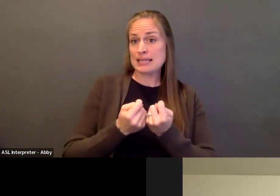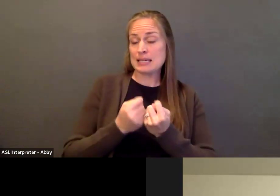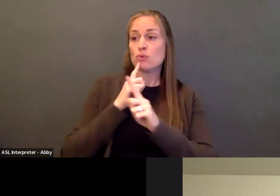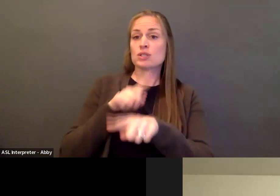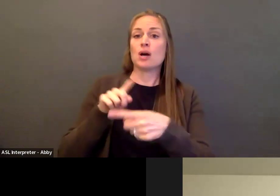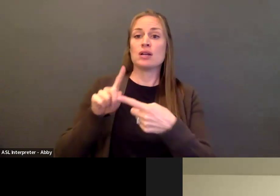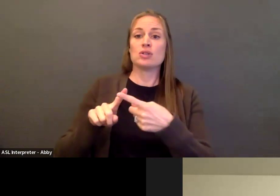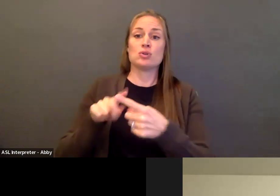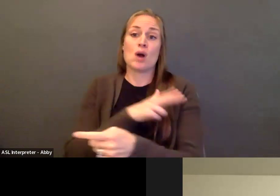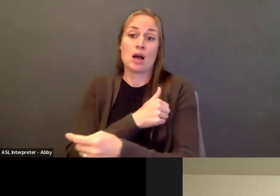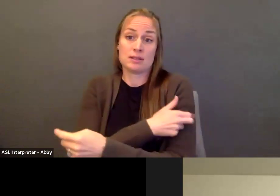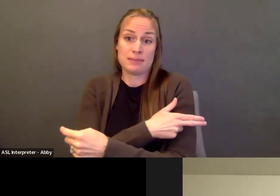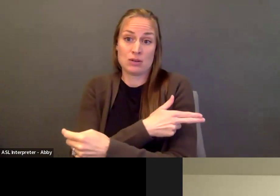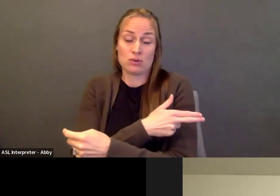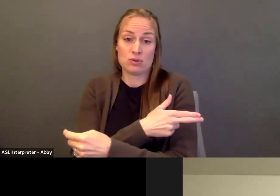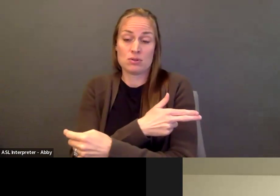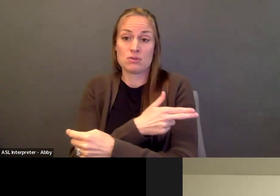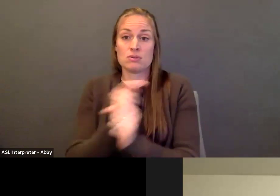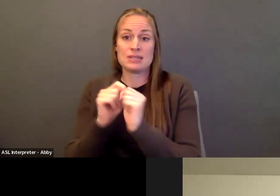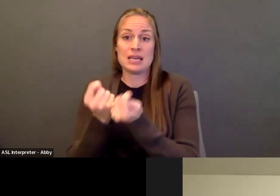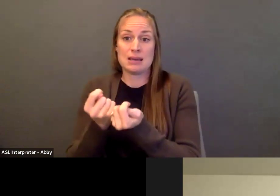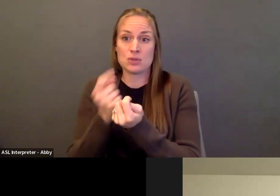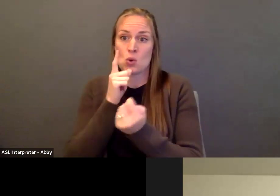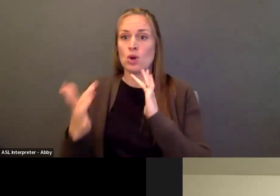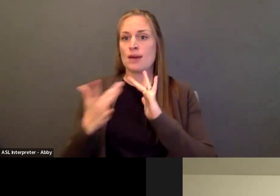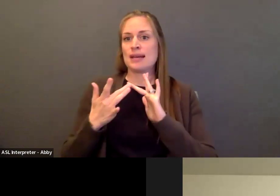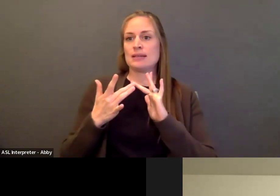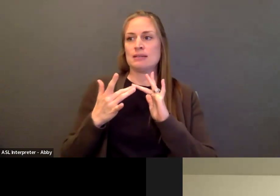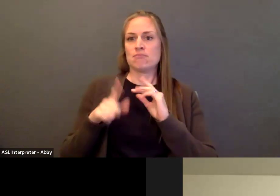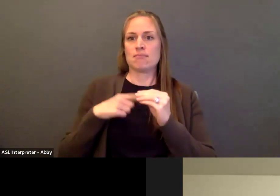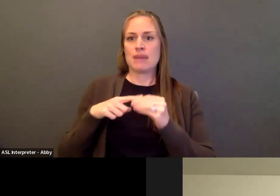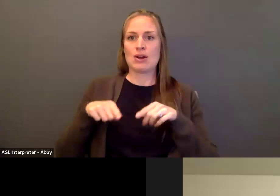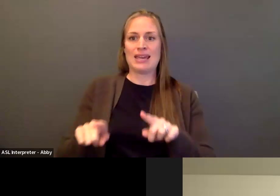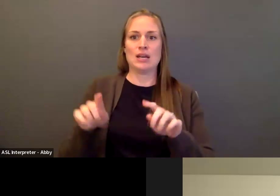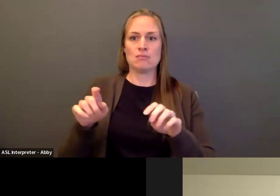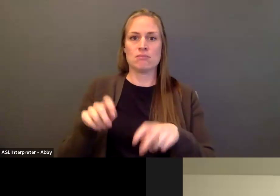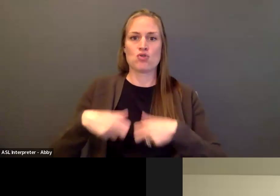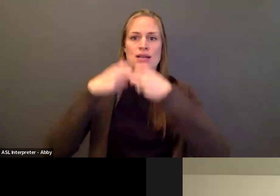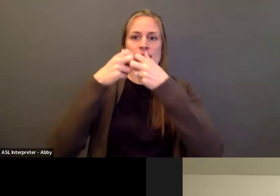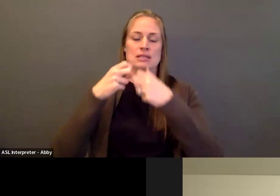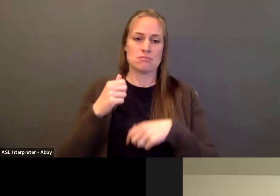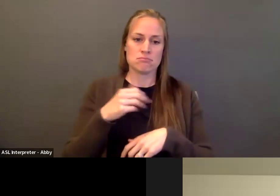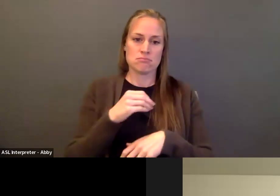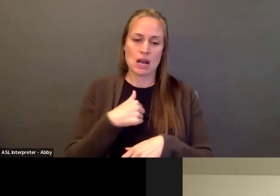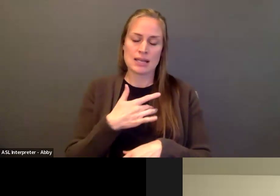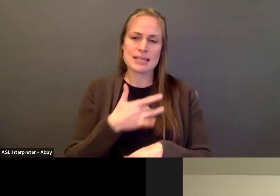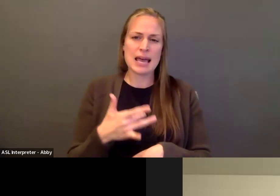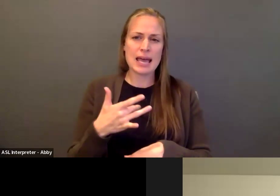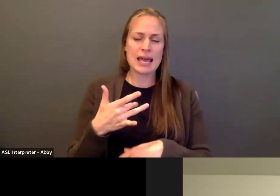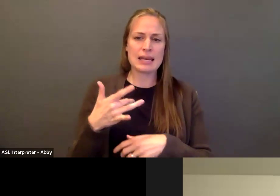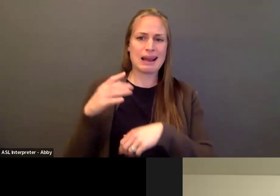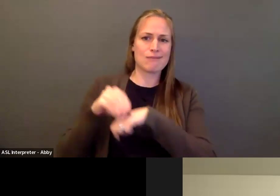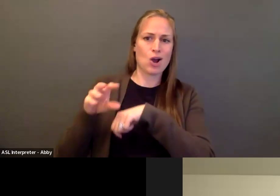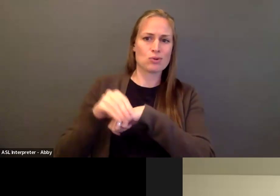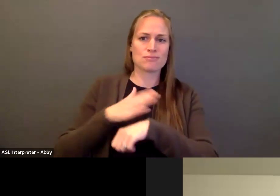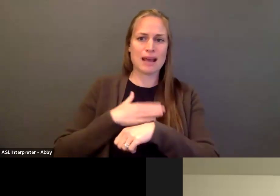in crisis. And over and over again, I feel like what I coach my team most on and am there to say